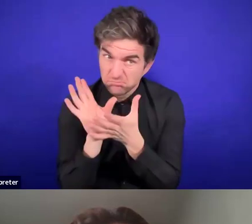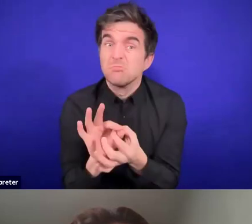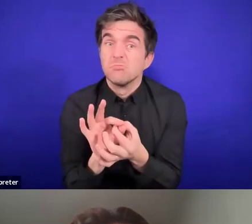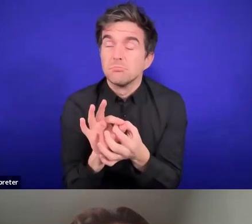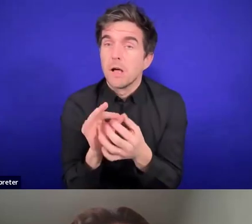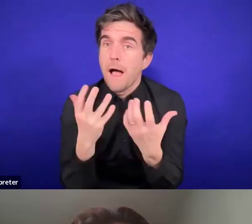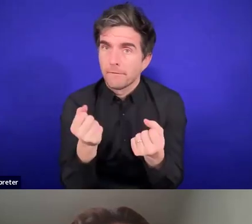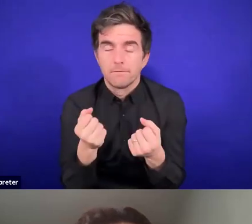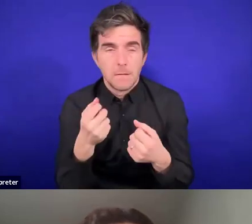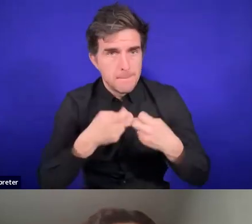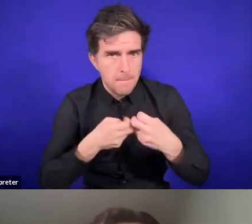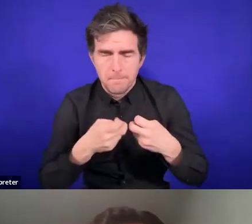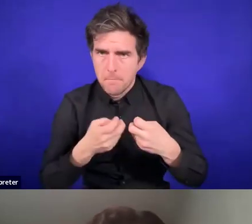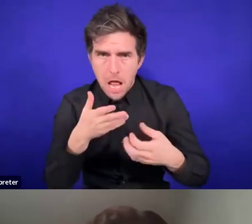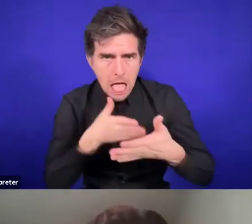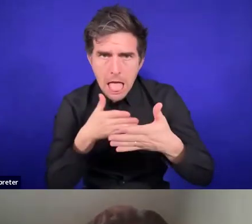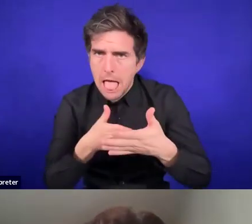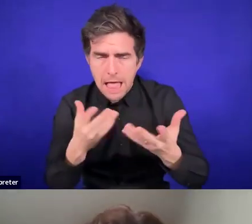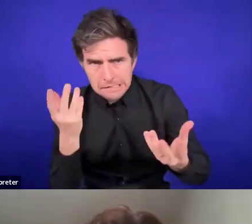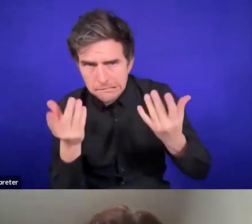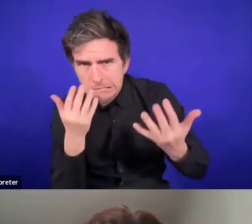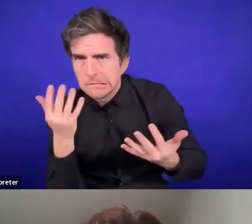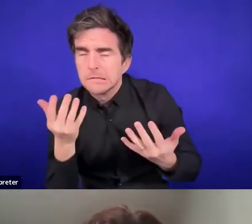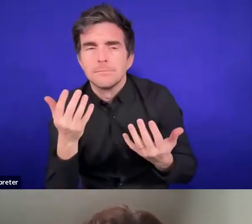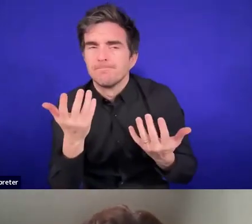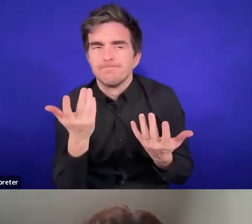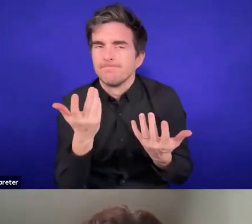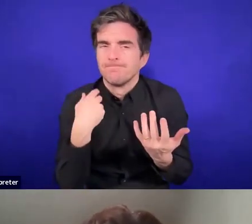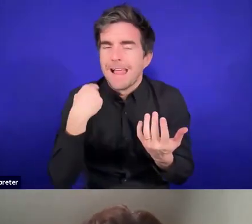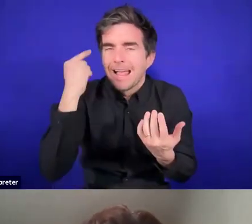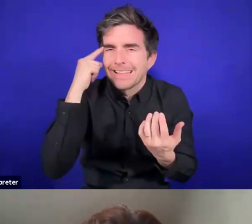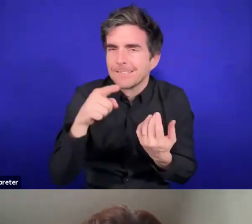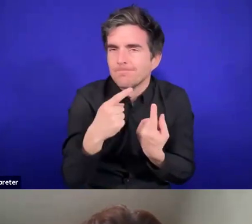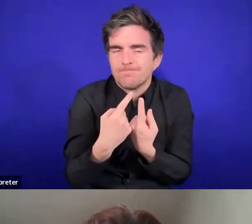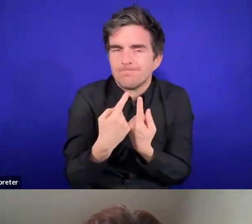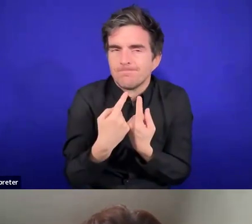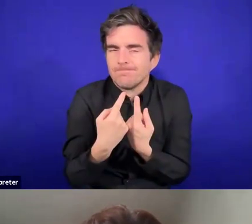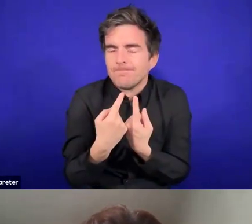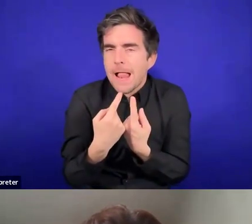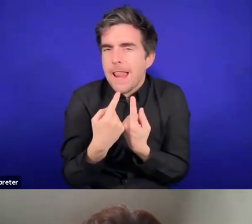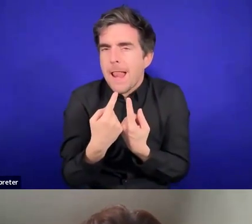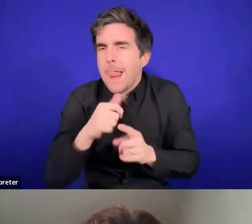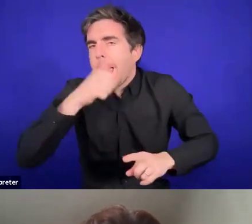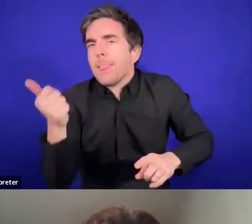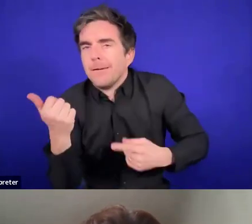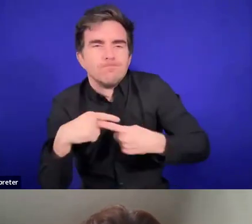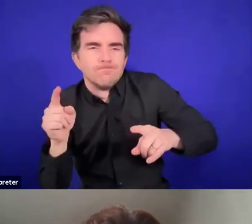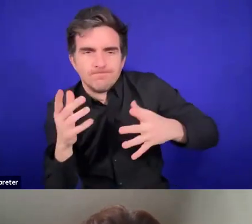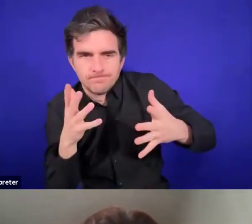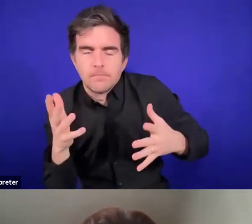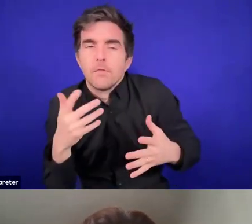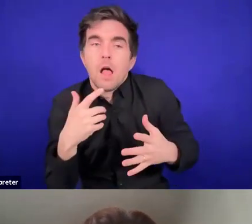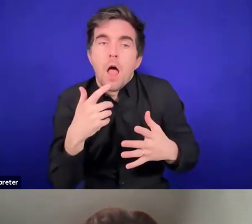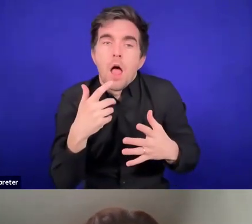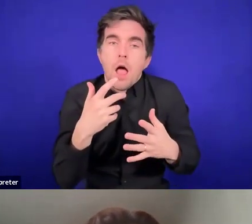of challenges, we can look in terms of, as I said before, the coordination, because even Mozambique has a good example of